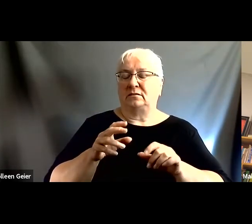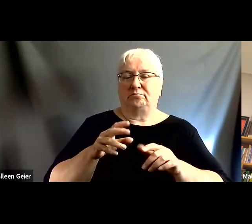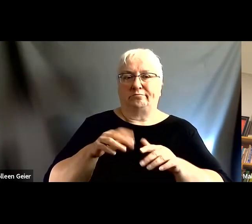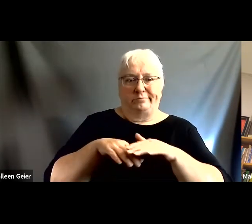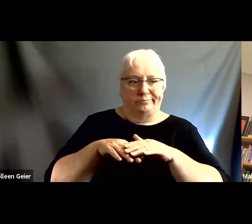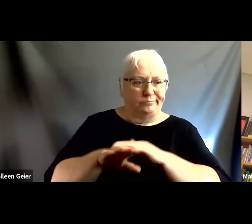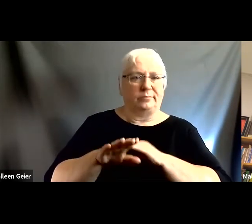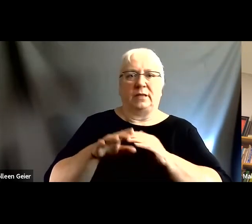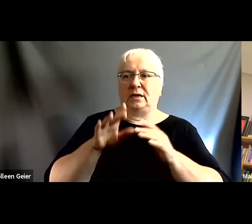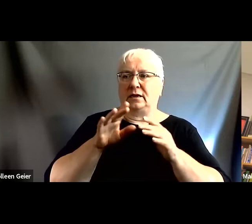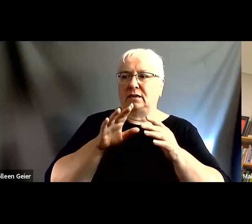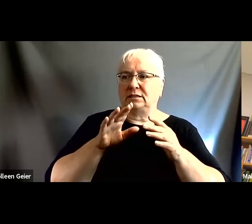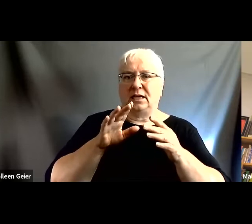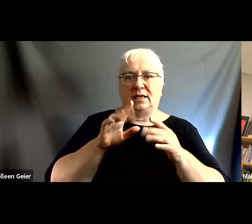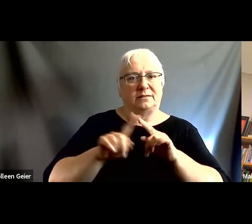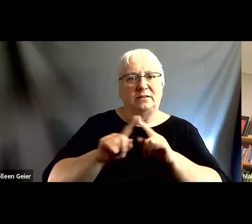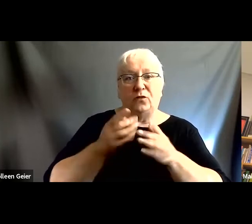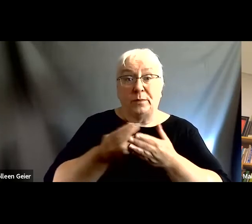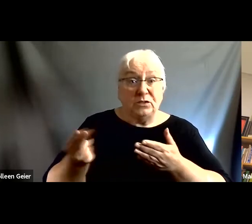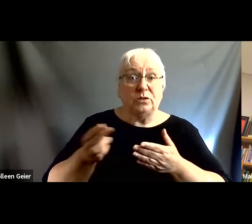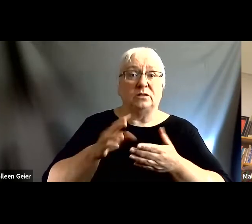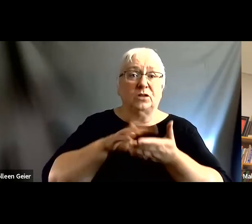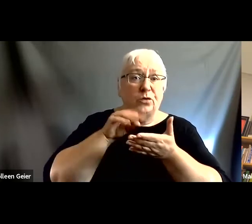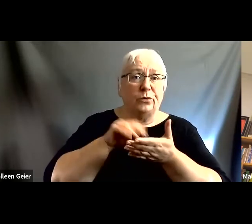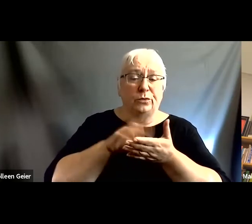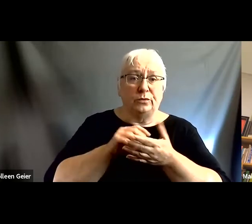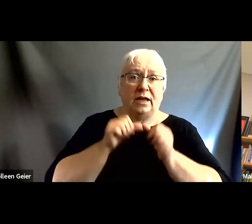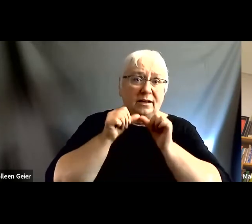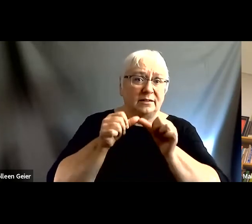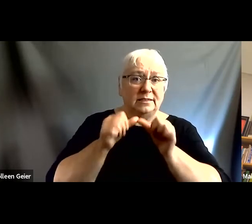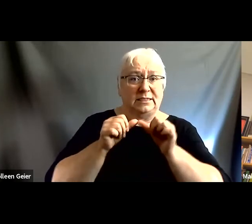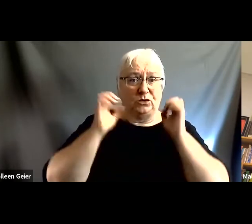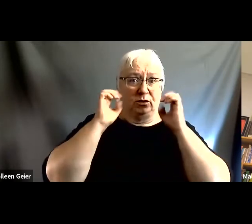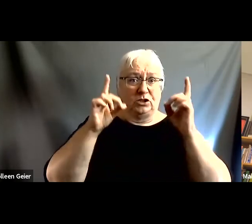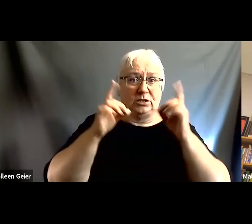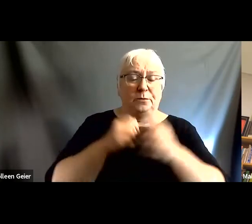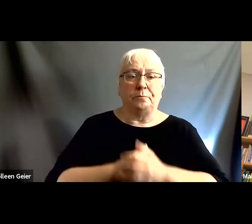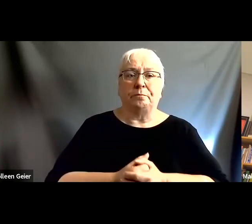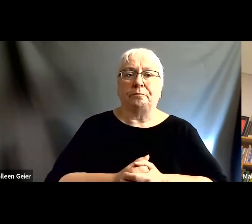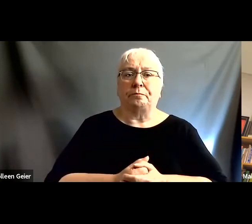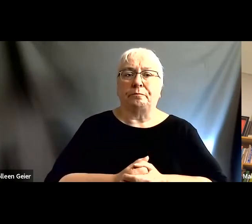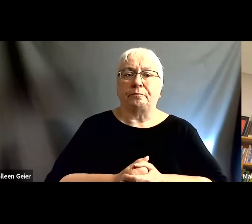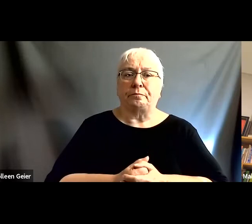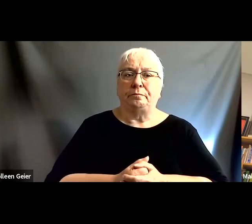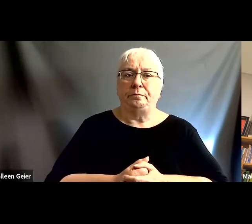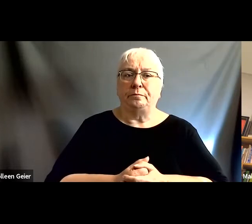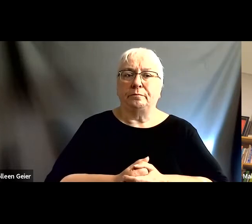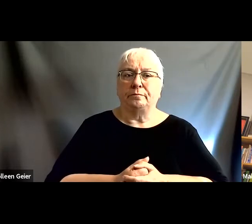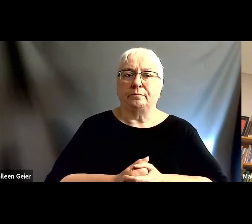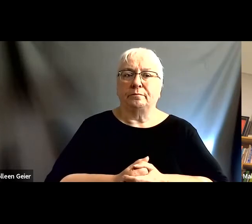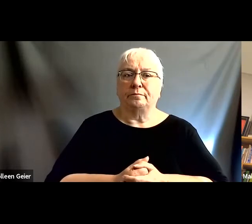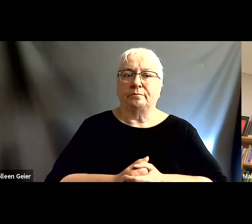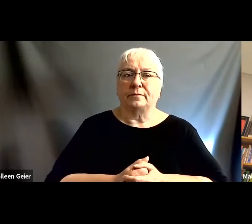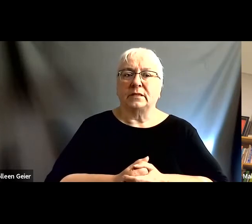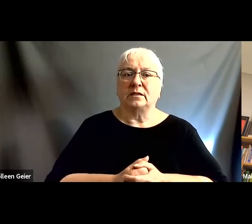youngsters to be able to access and to be able to continue education. Some of the places, I